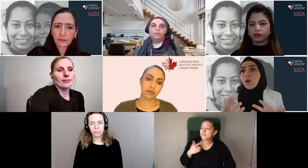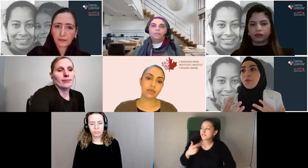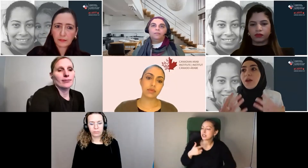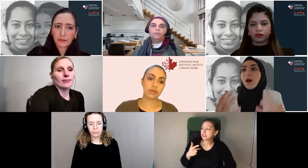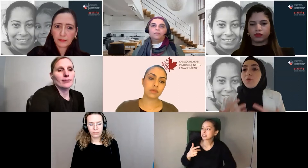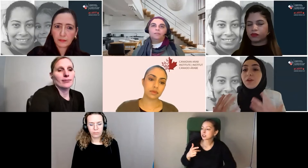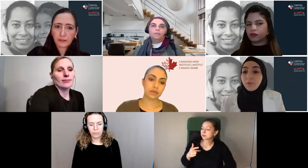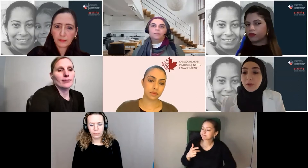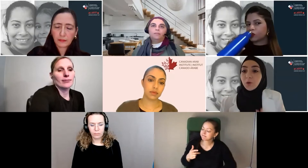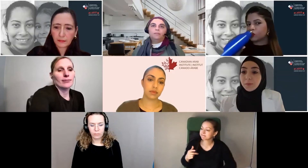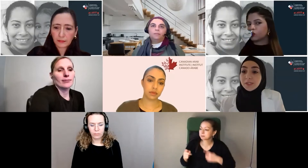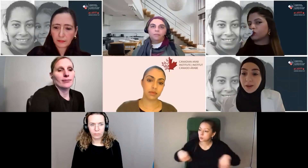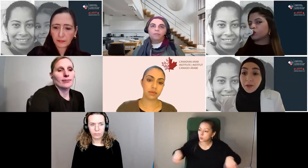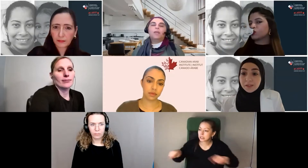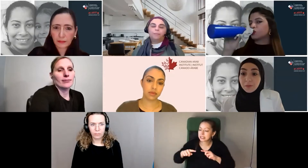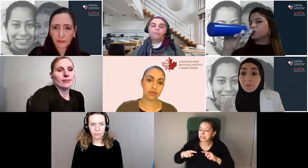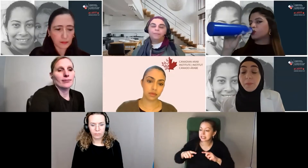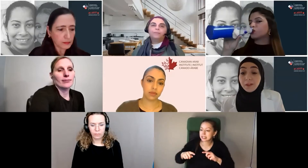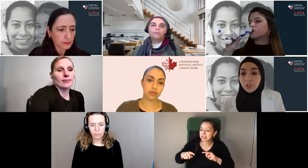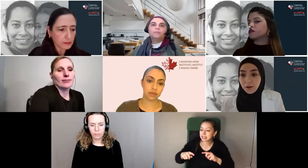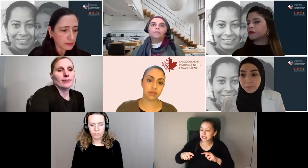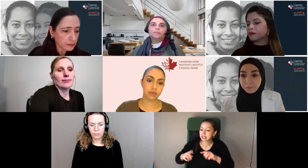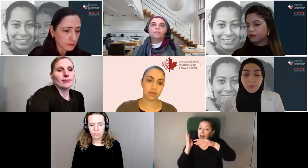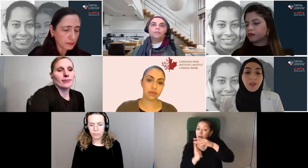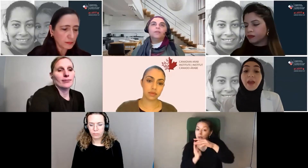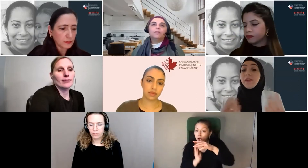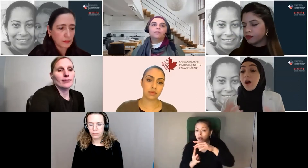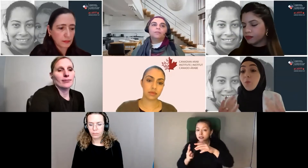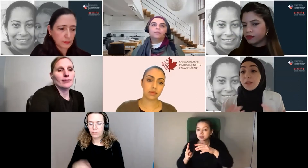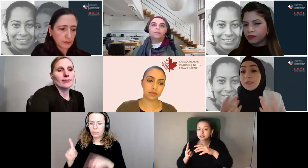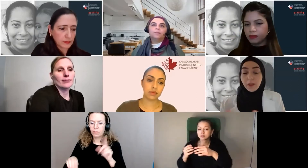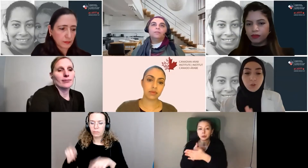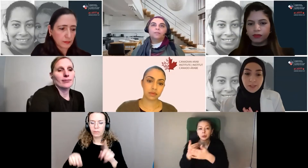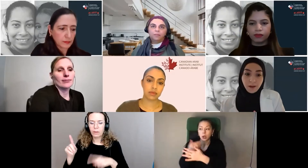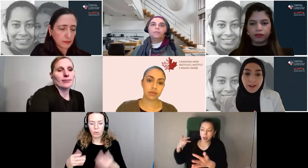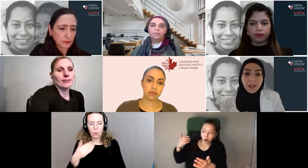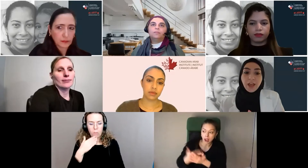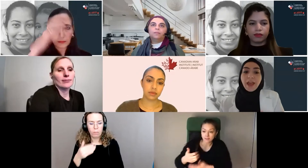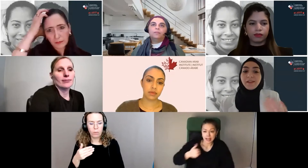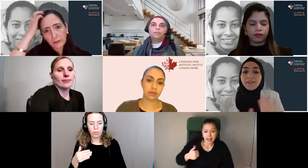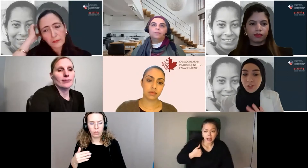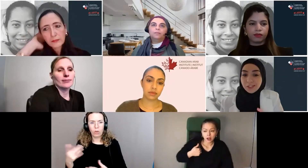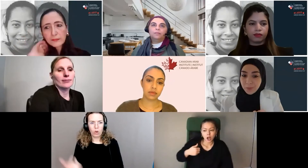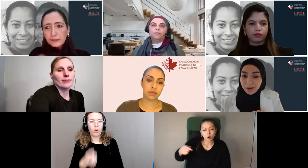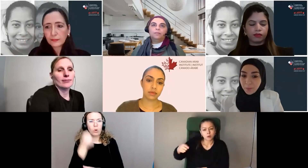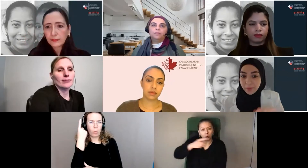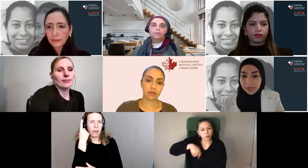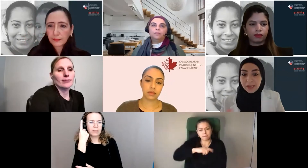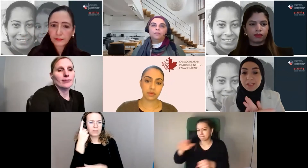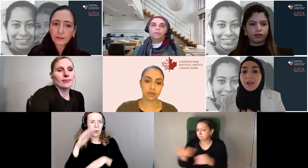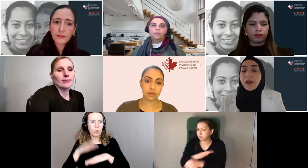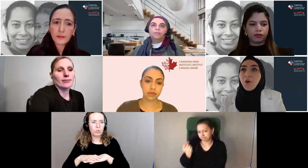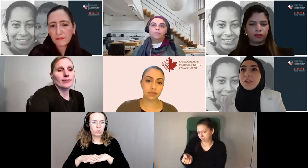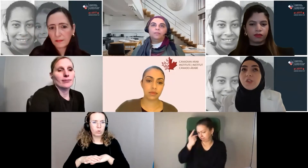understanding of how diverse newcomers and immigrant population are, and how multi-languages they are. And additionally, speaking about the